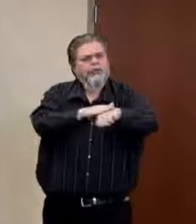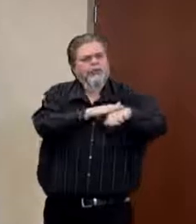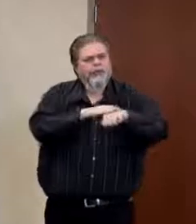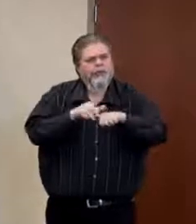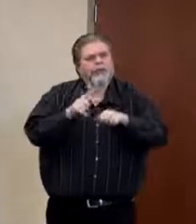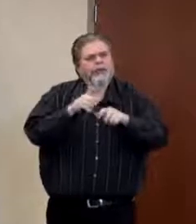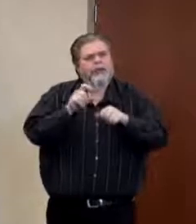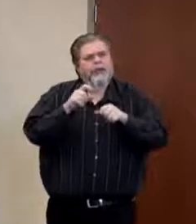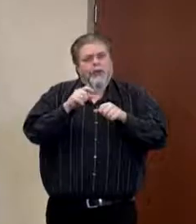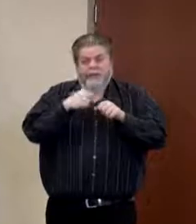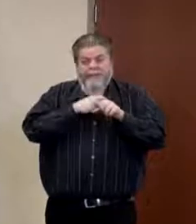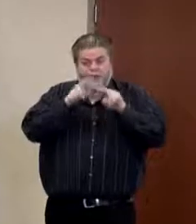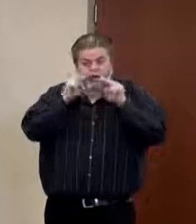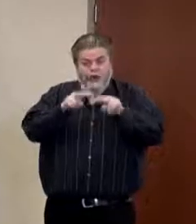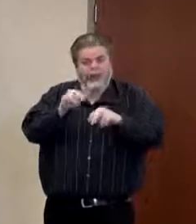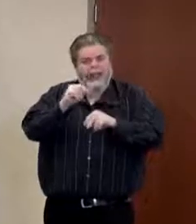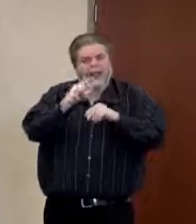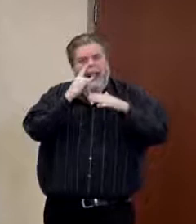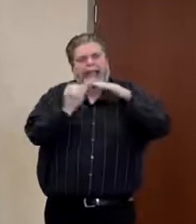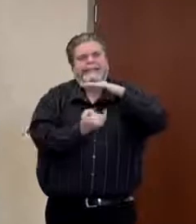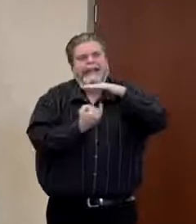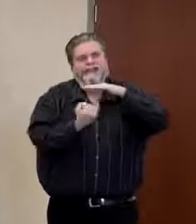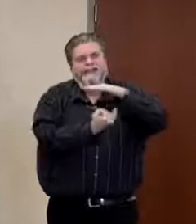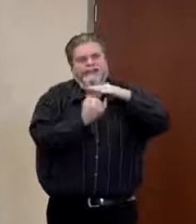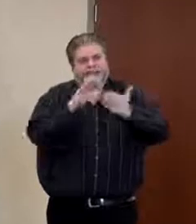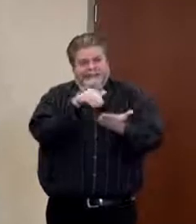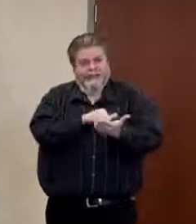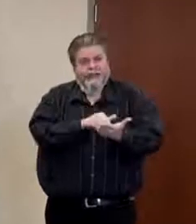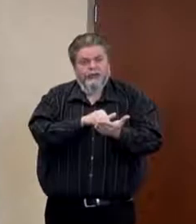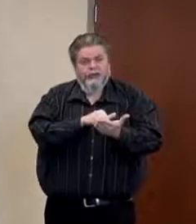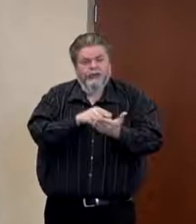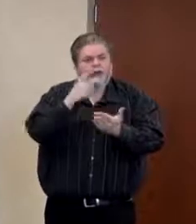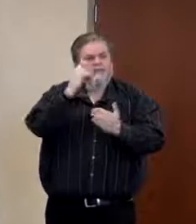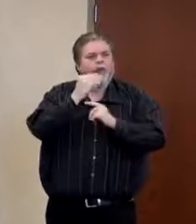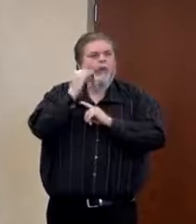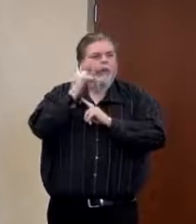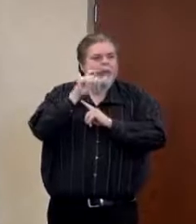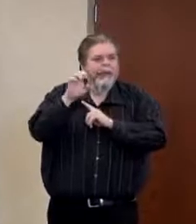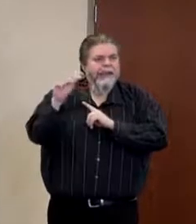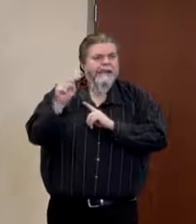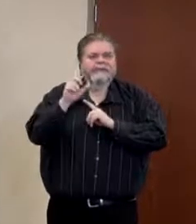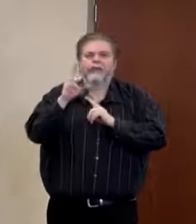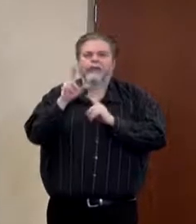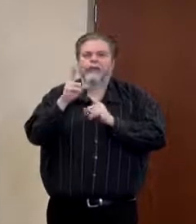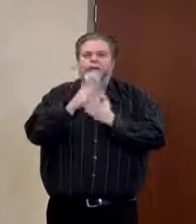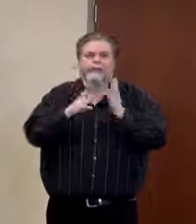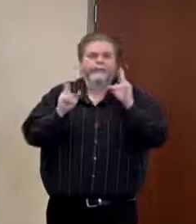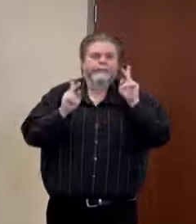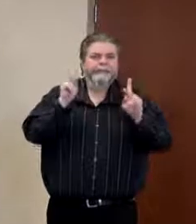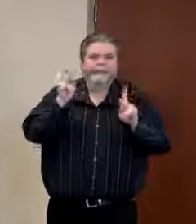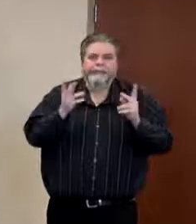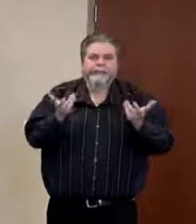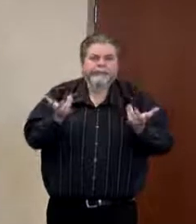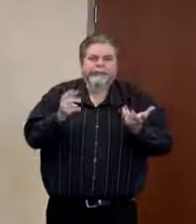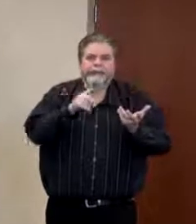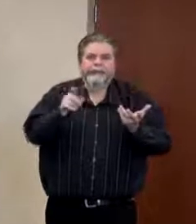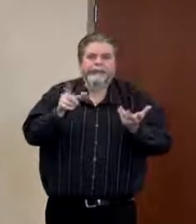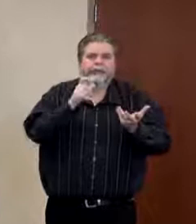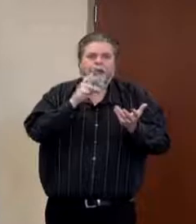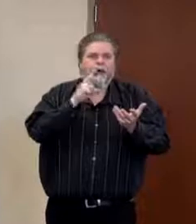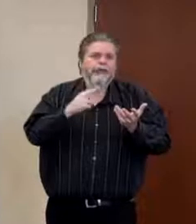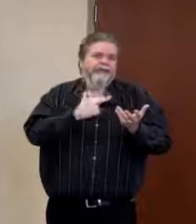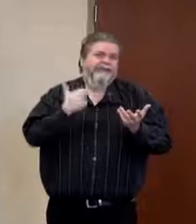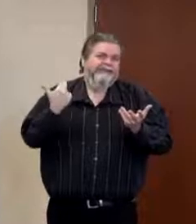isolation center, and also a place to take care of our homeless and vulnerable populations. We have a few